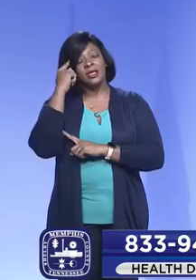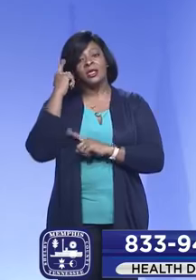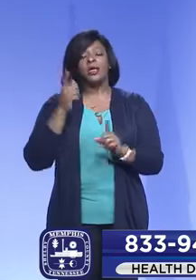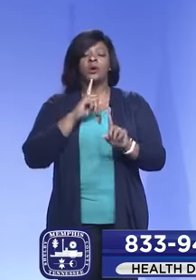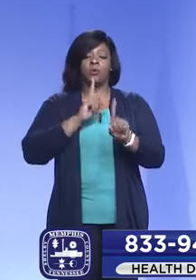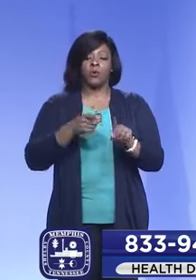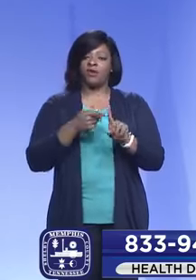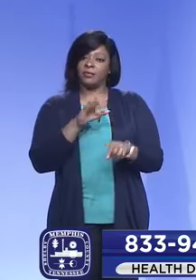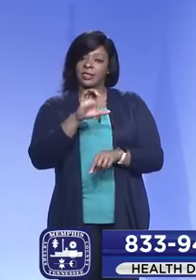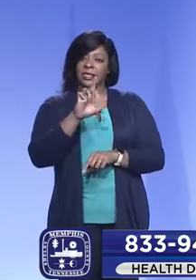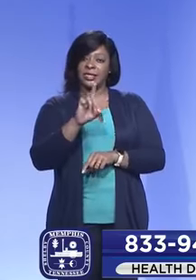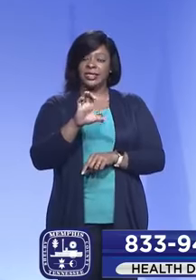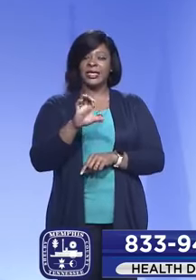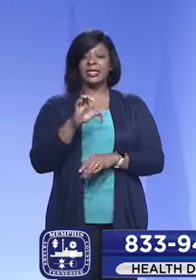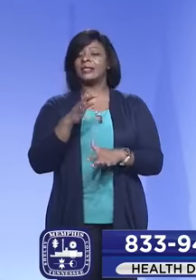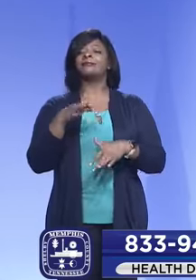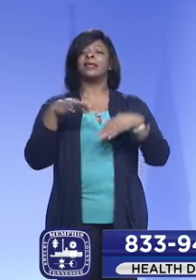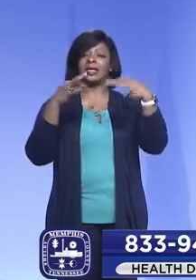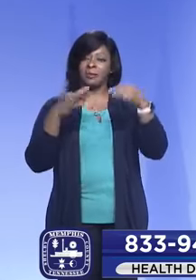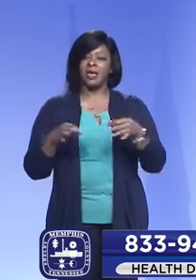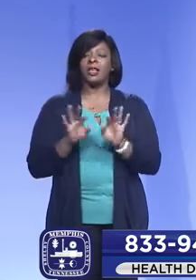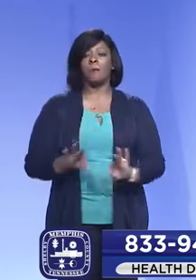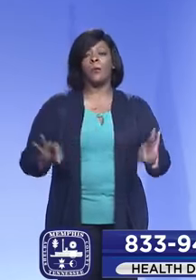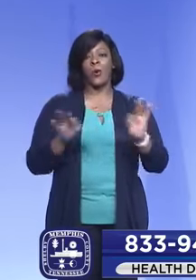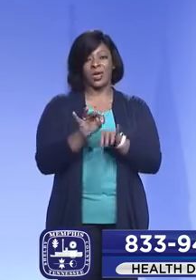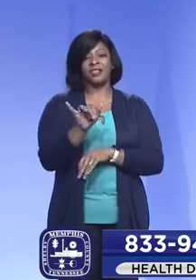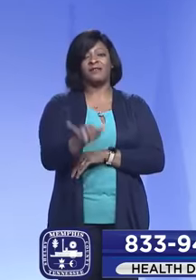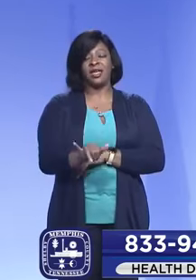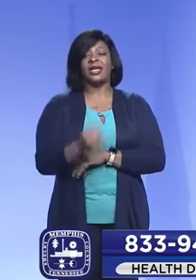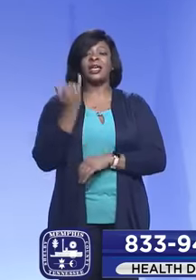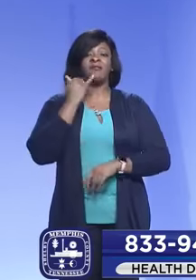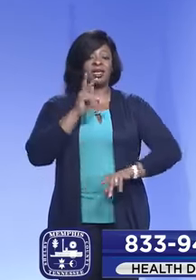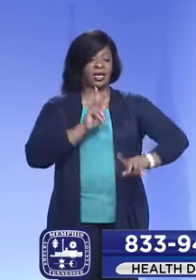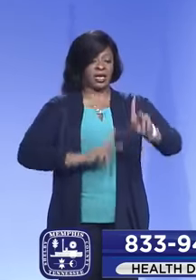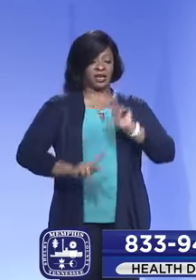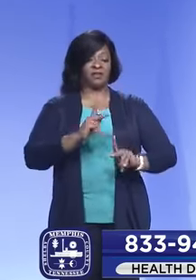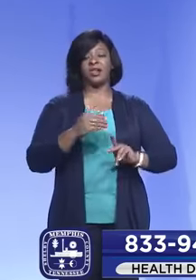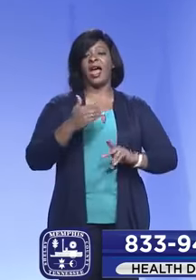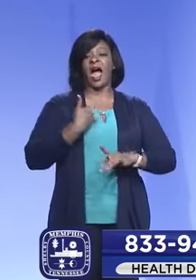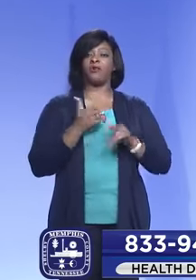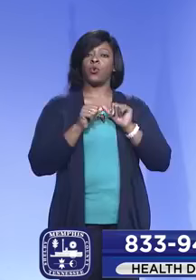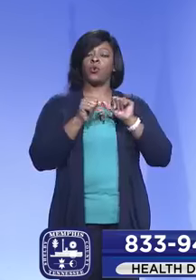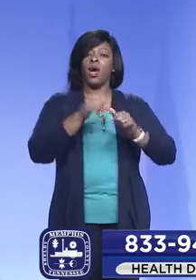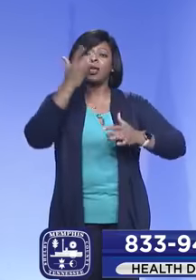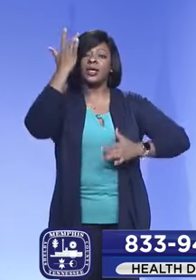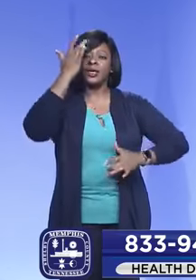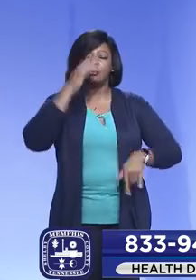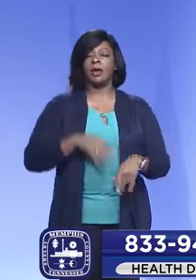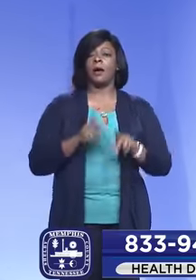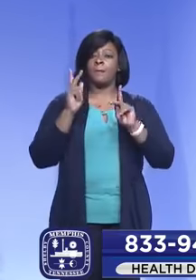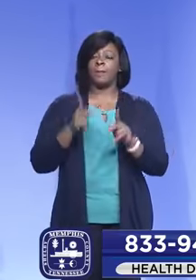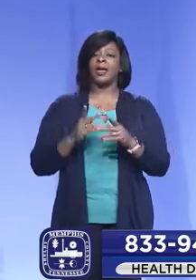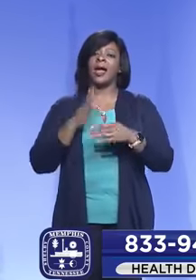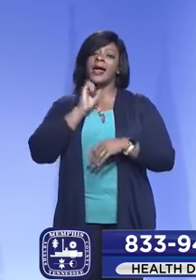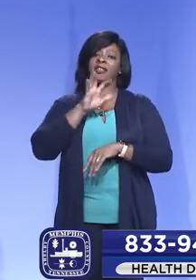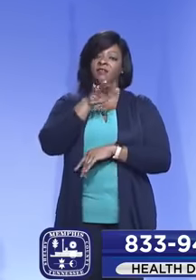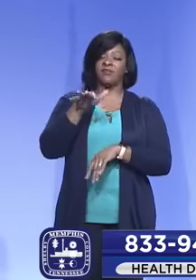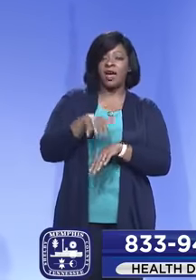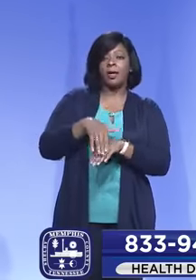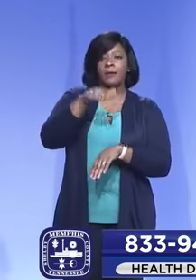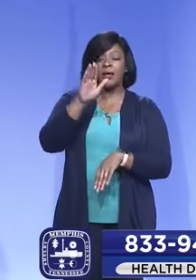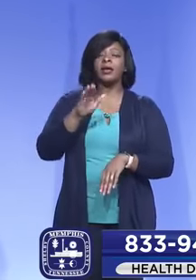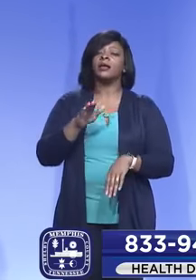from the CDC just highlights the importance of that. If an individual has a chronic illness, if someone is over 55,